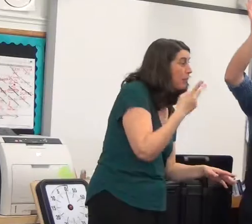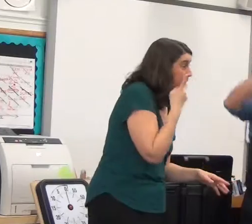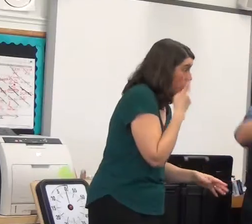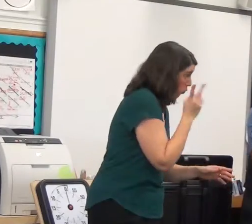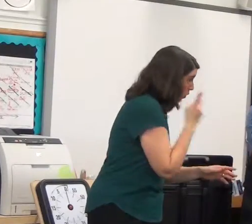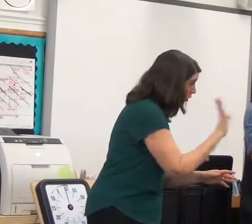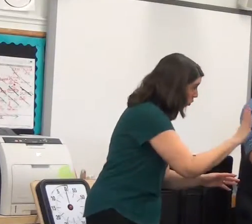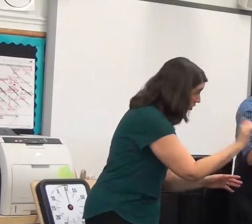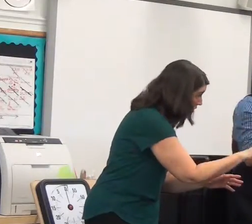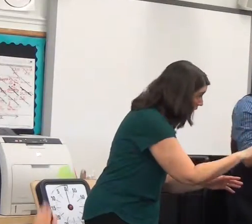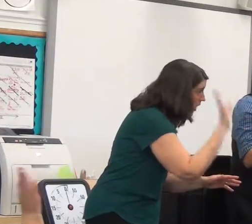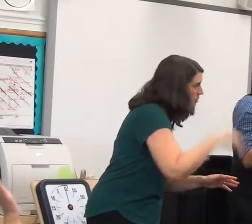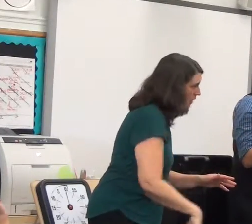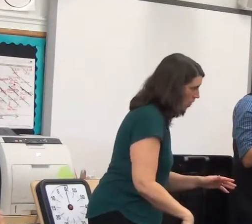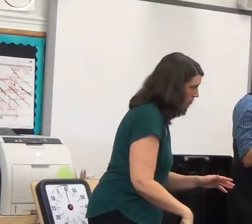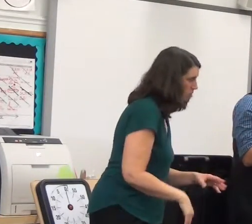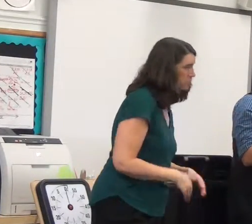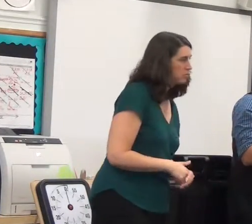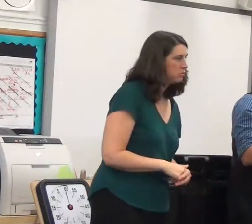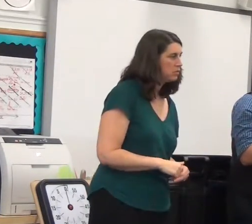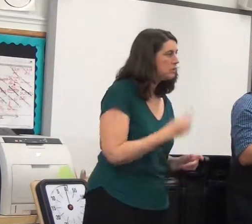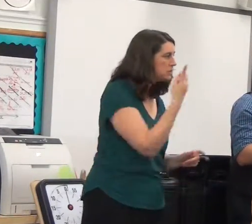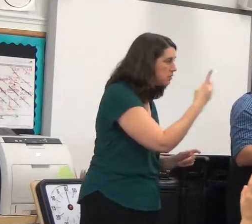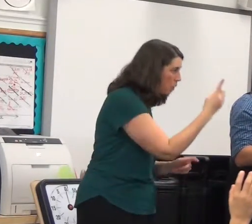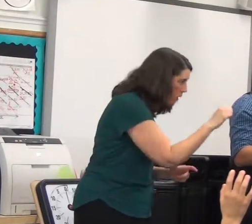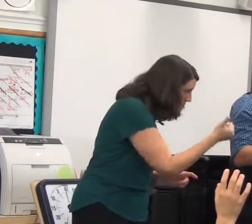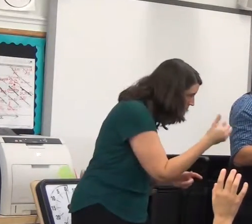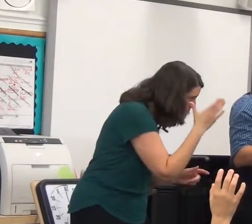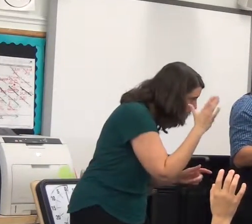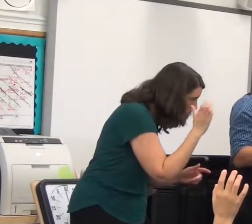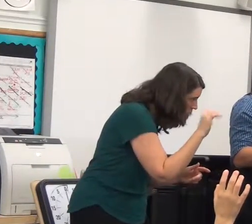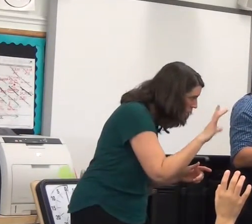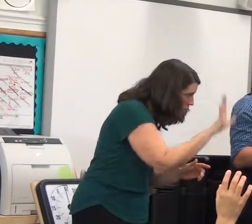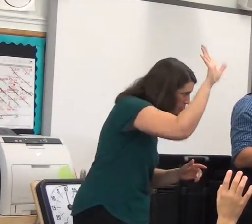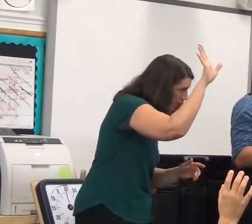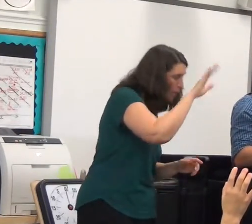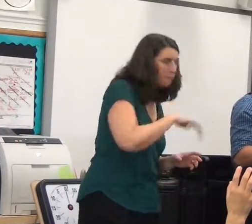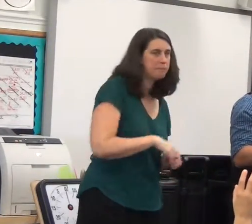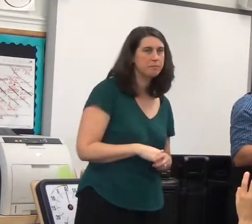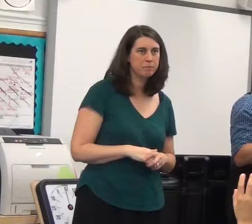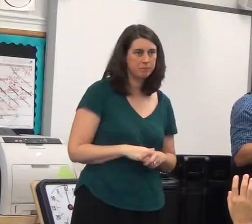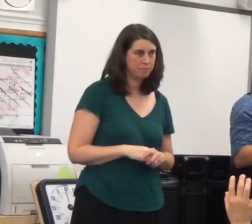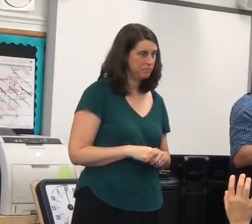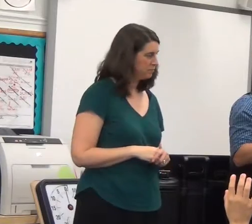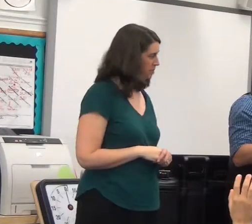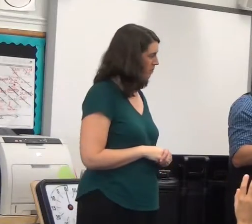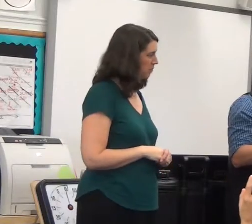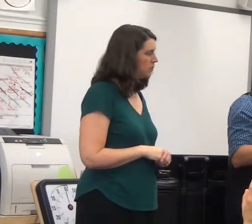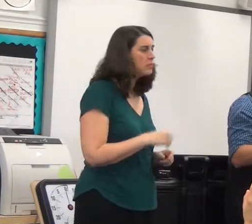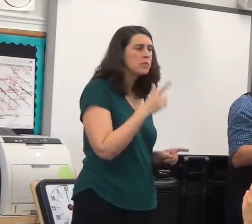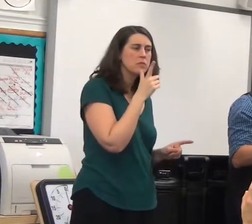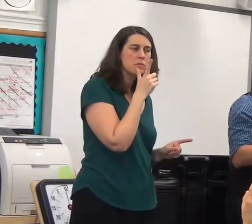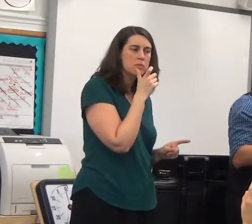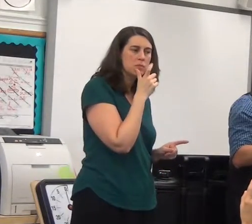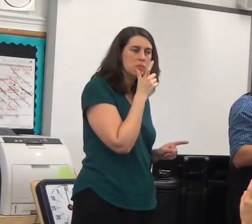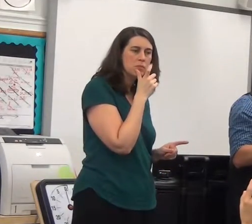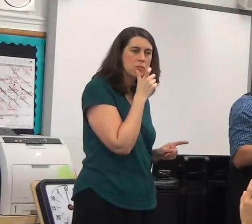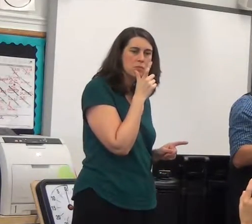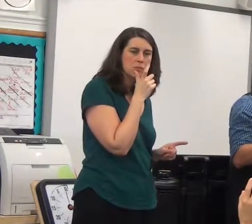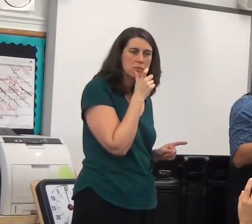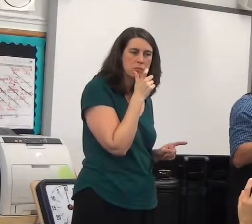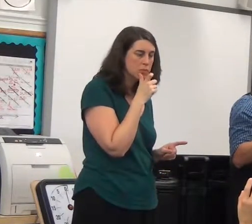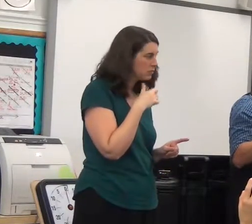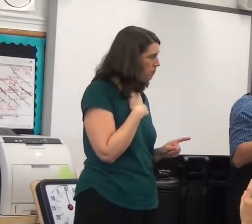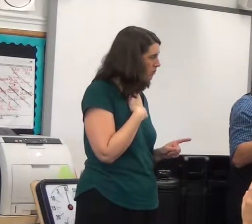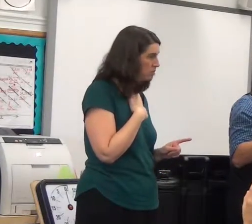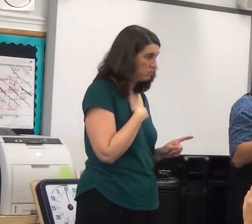But keep it up for now. All right. Your card, not you. Someone else's cards. Who chose the three